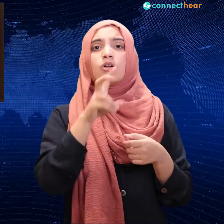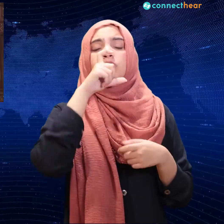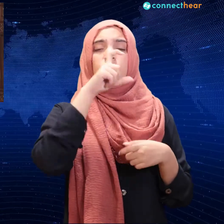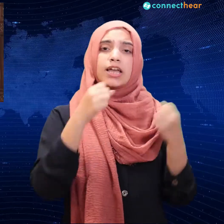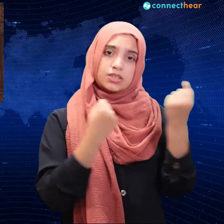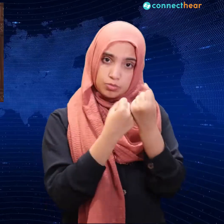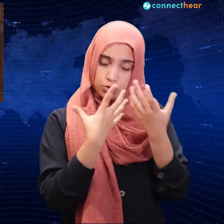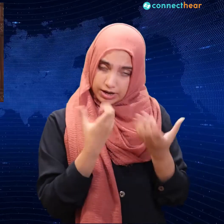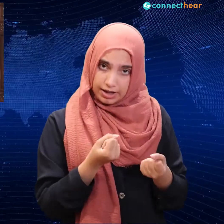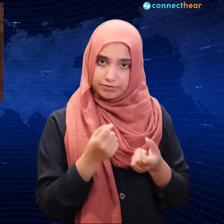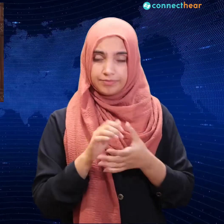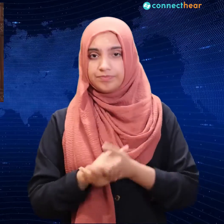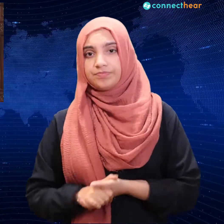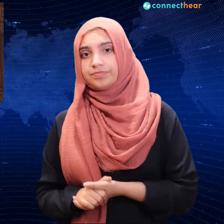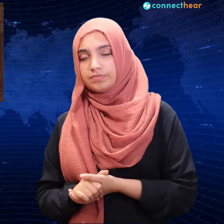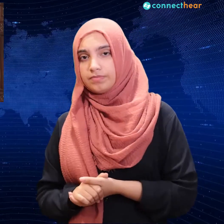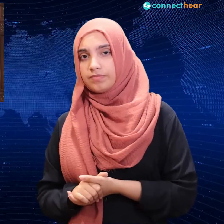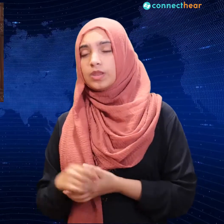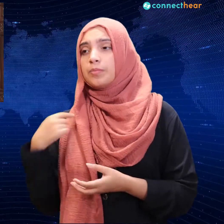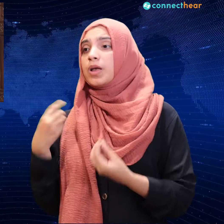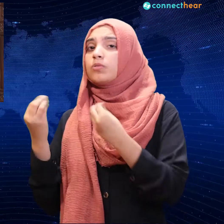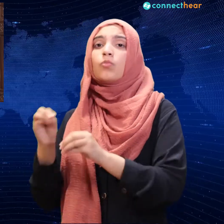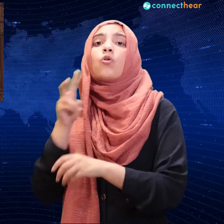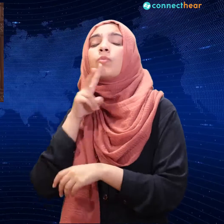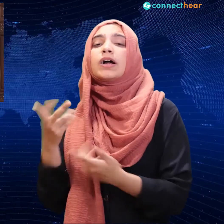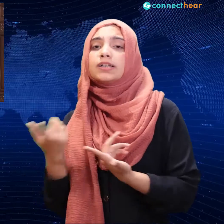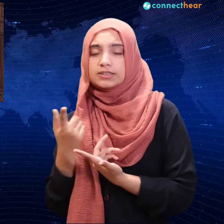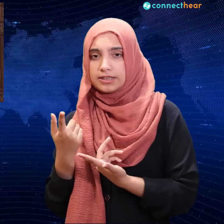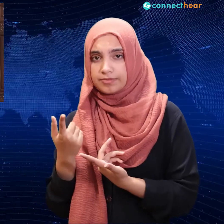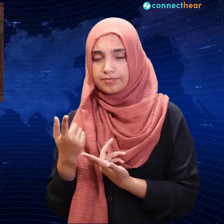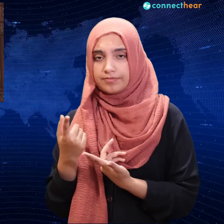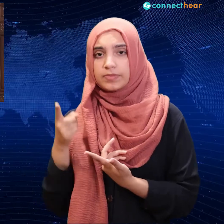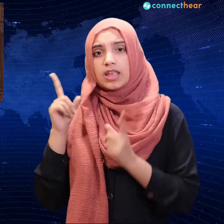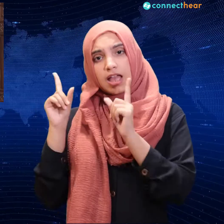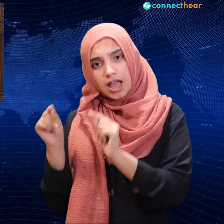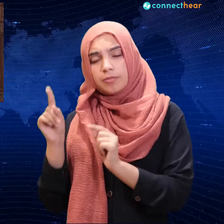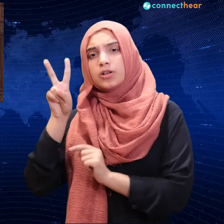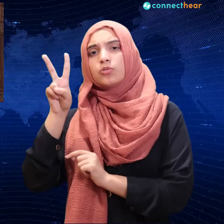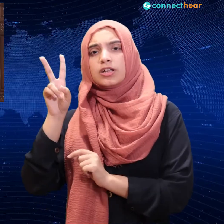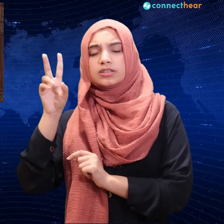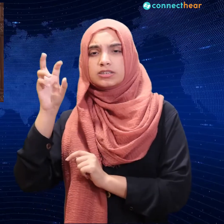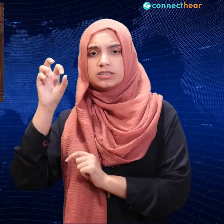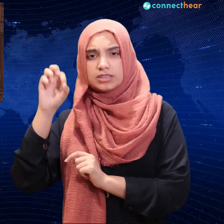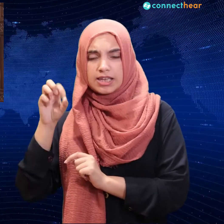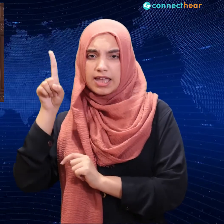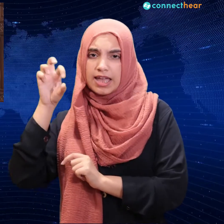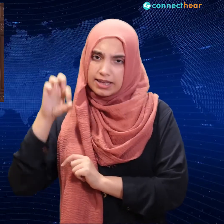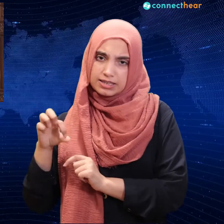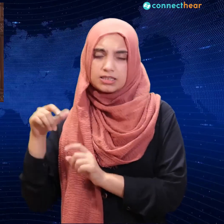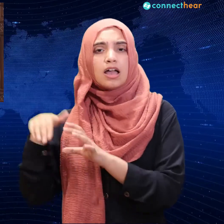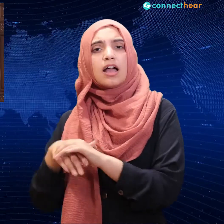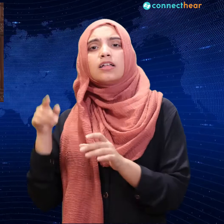China. I want to talk about women's rights, Prime Minister. In your 2018 party manifesto,